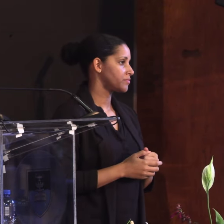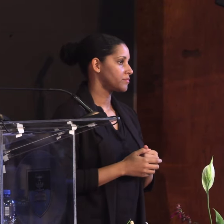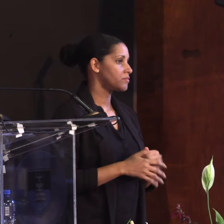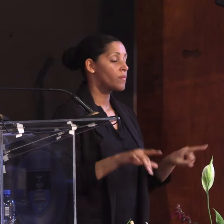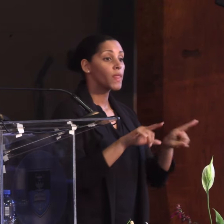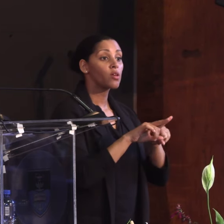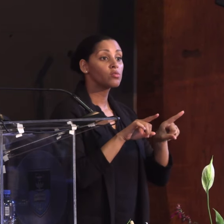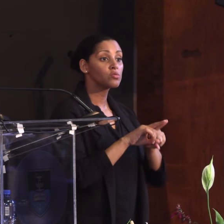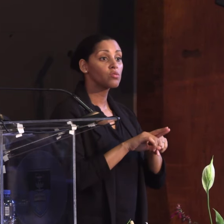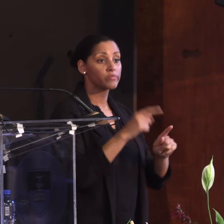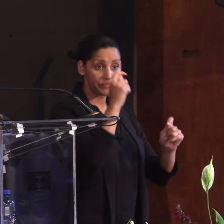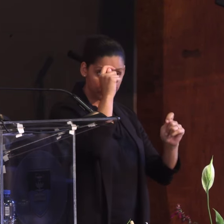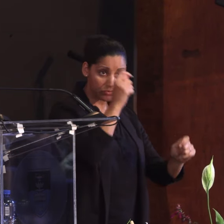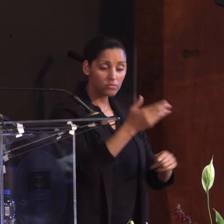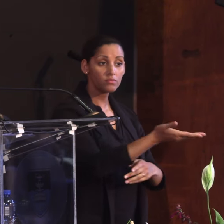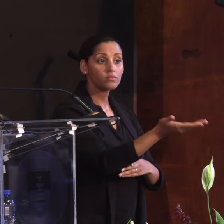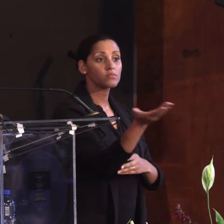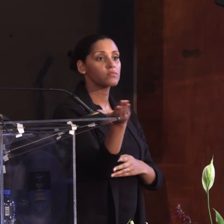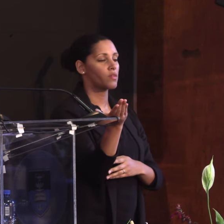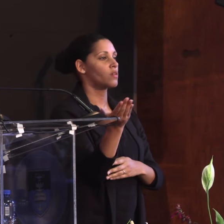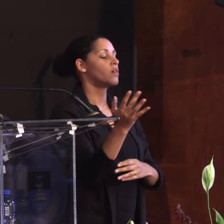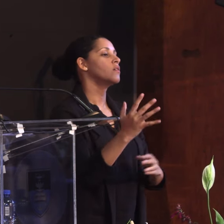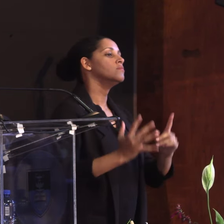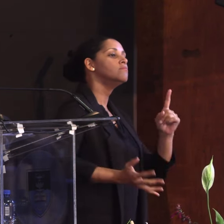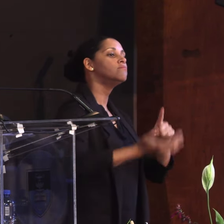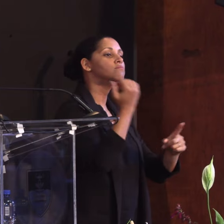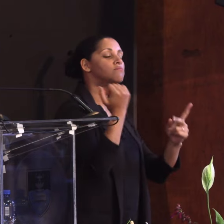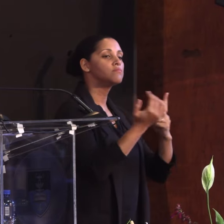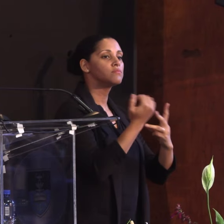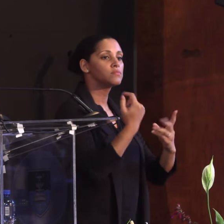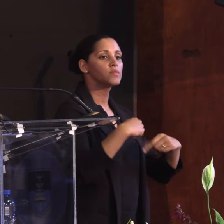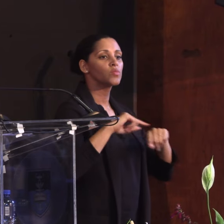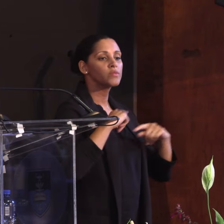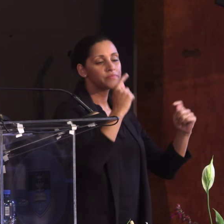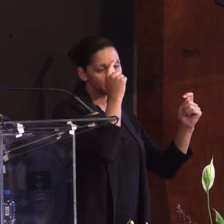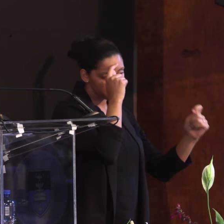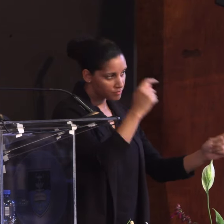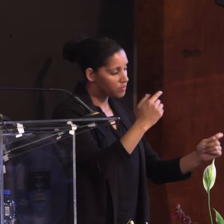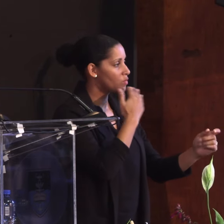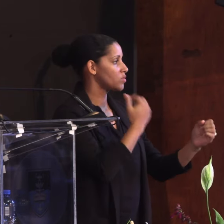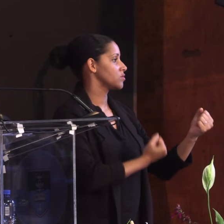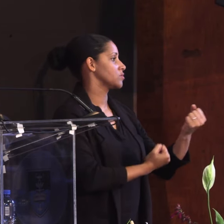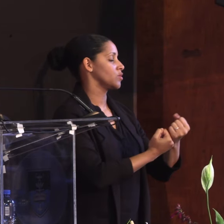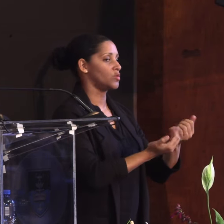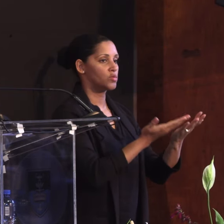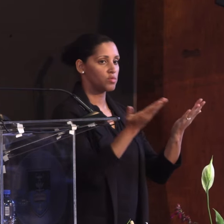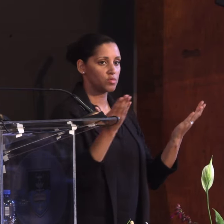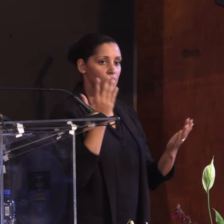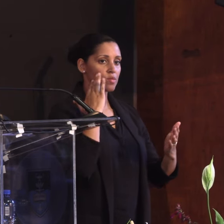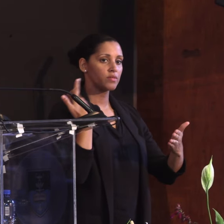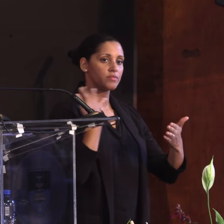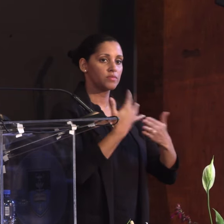In recognizing your achievements, we also pay tribute to all who stood by you in many ways during your years of